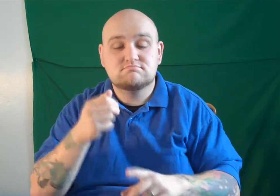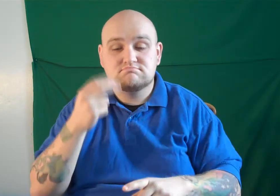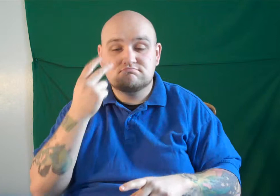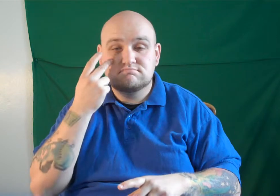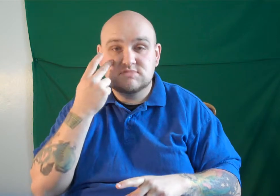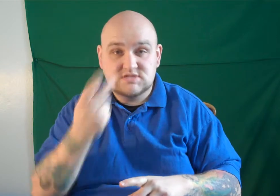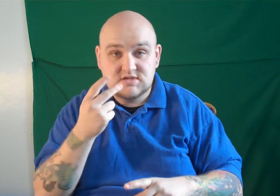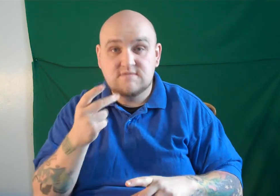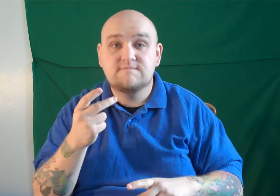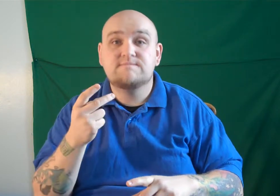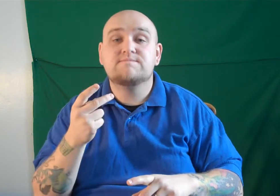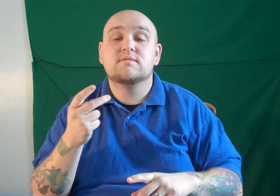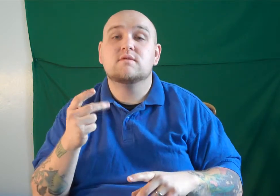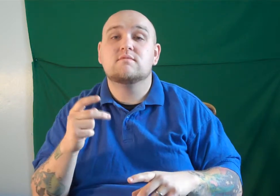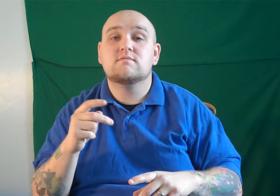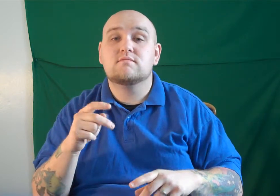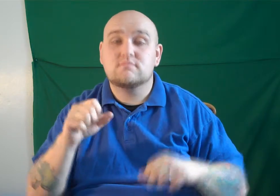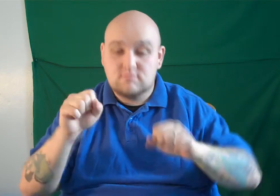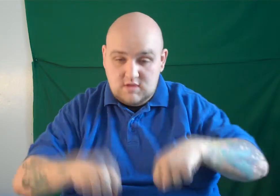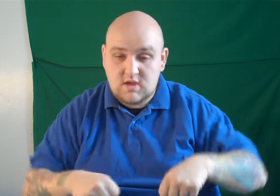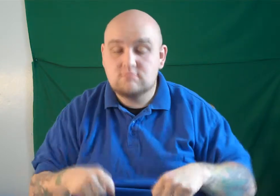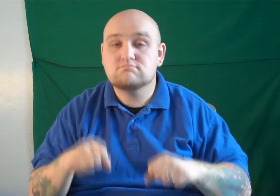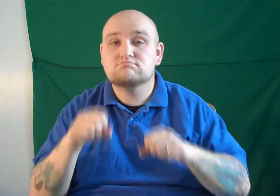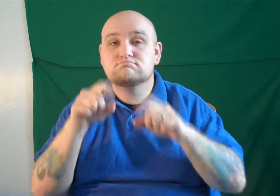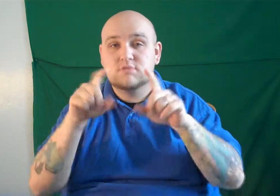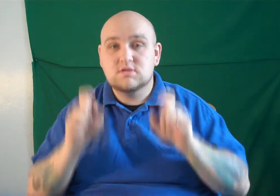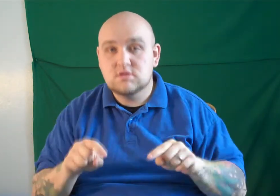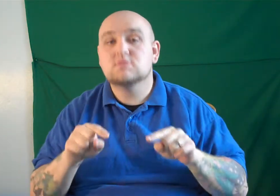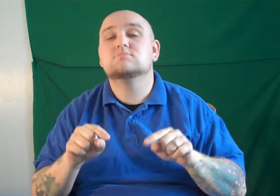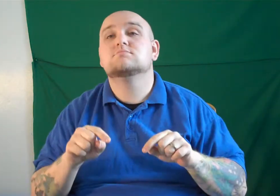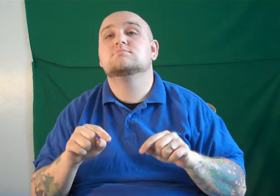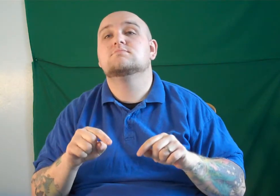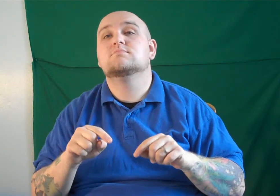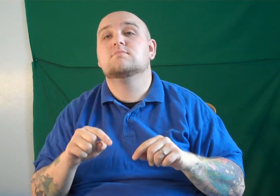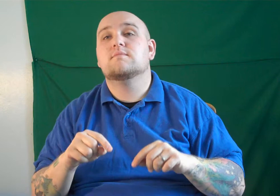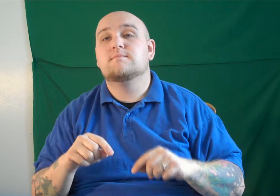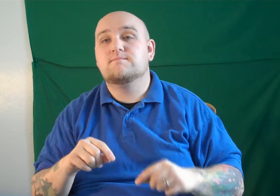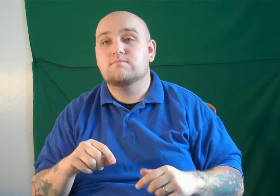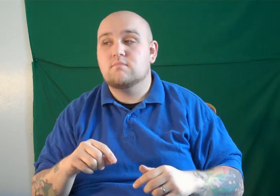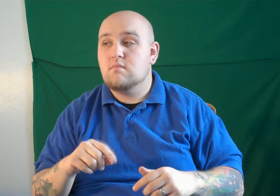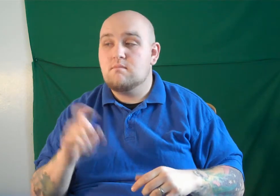to roles and responsibilities of that assignment. You must have knowledge related